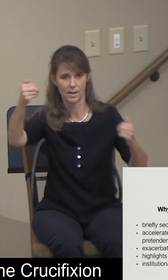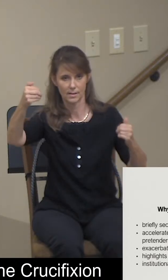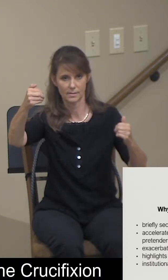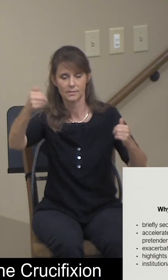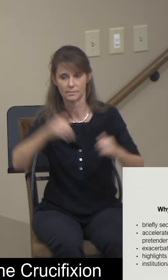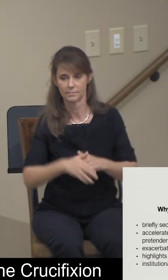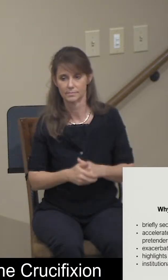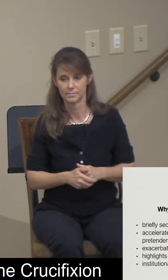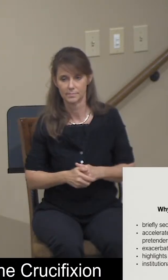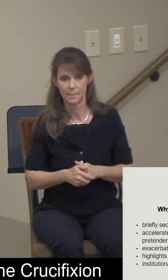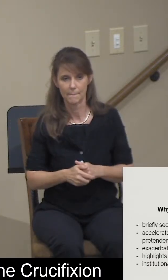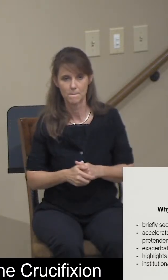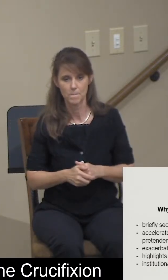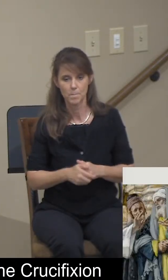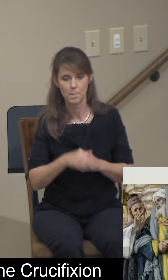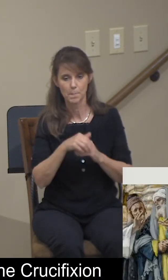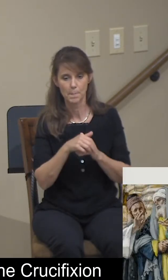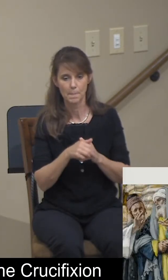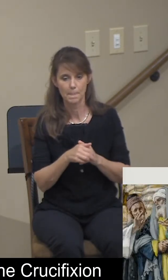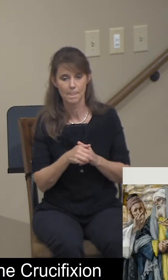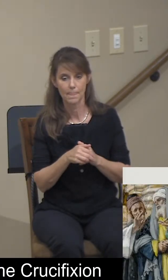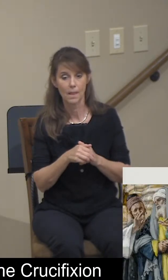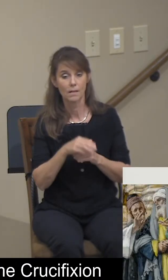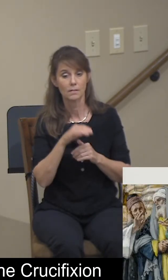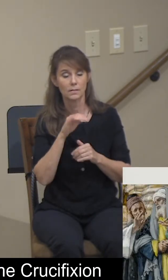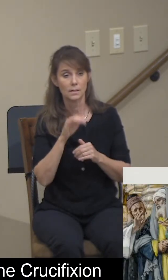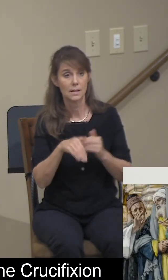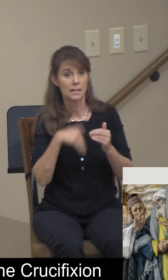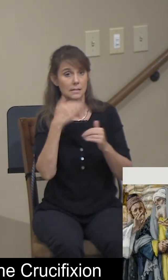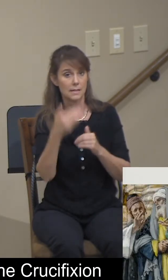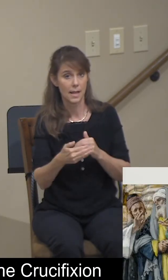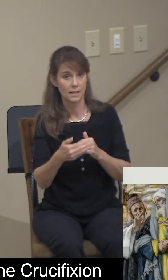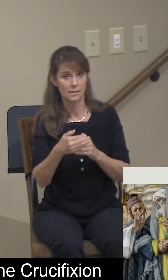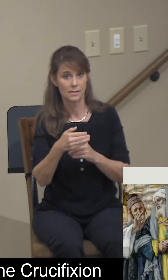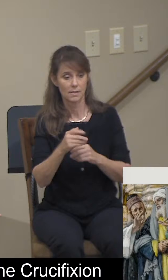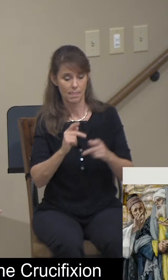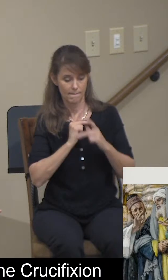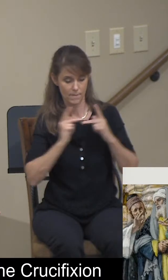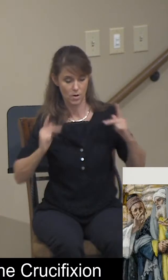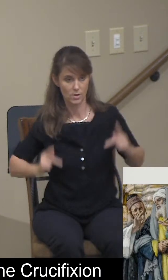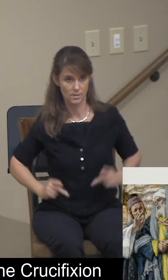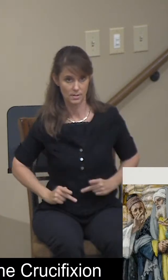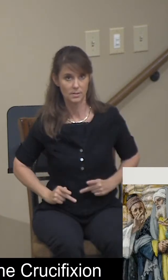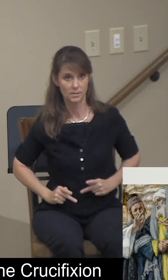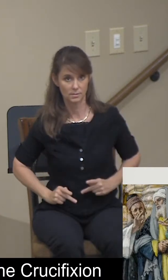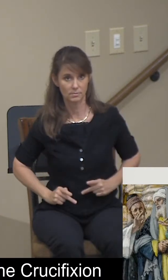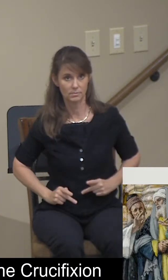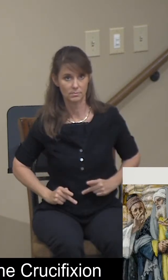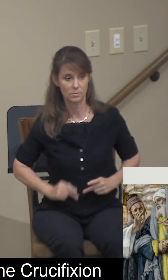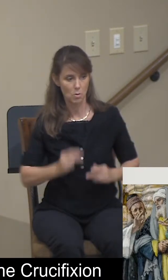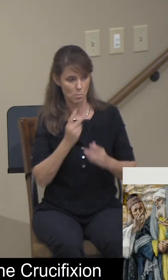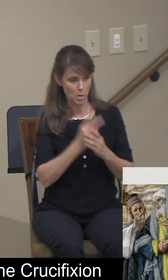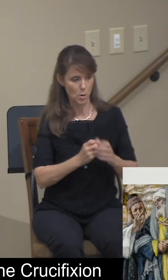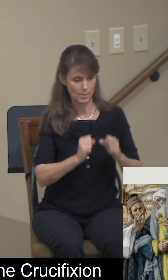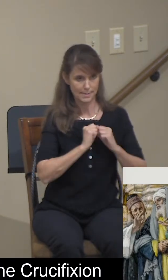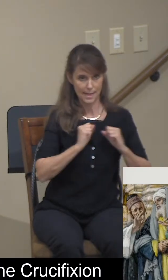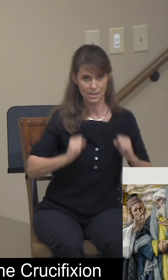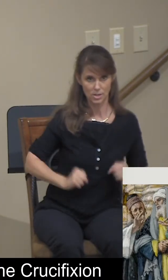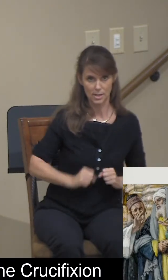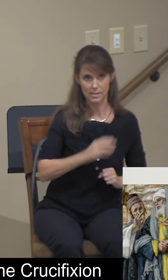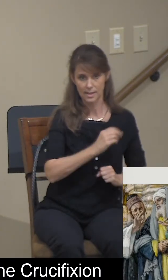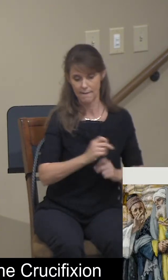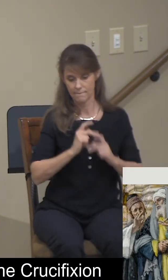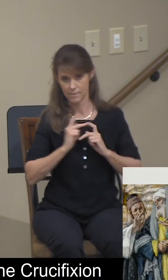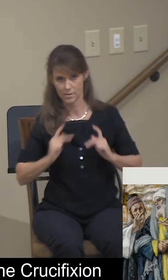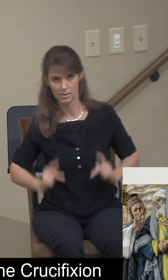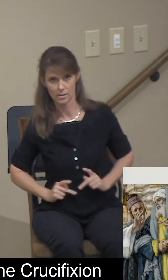Jewish Maccabees revolts emerges the Pharisees. Now, both the Pharisees and the Sadducees emerged during this